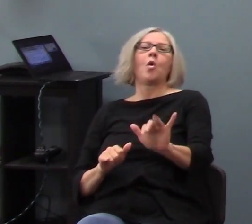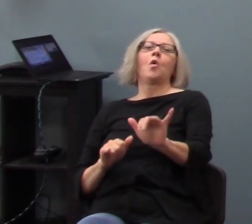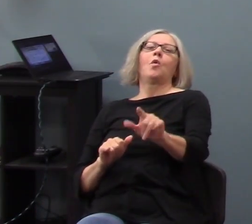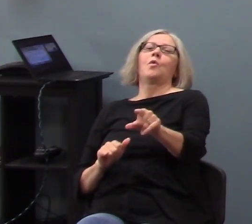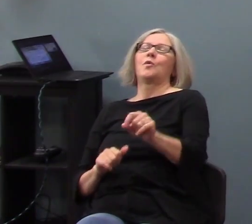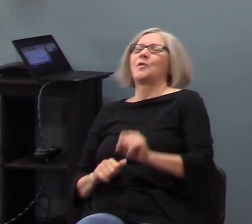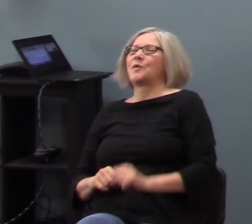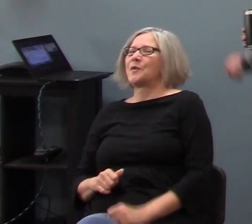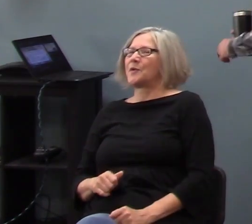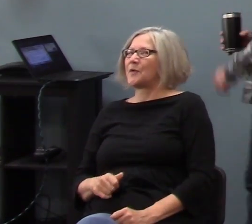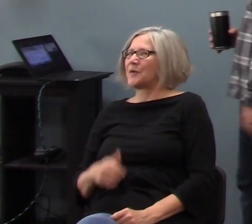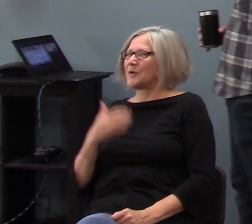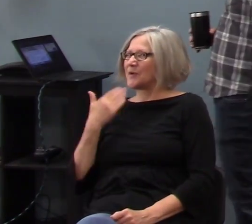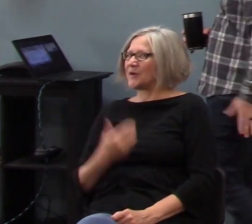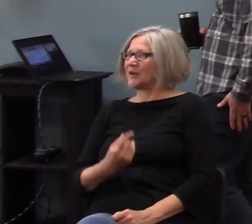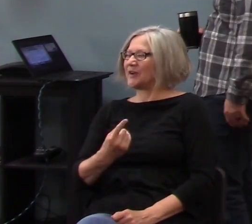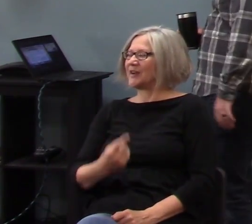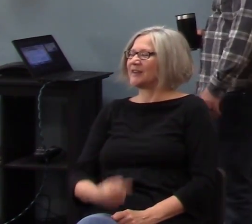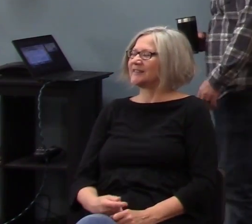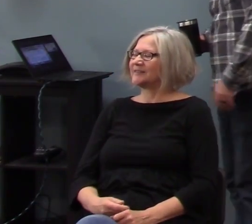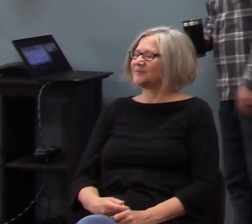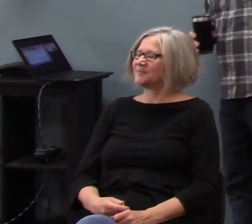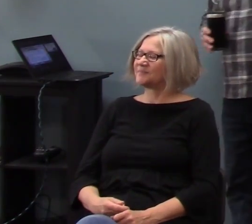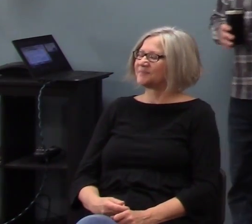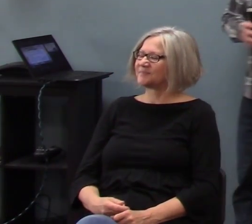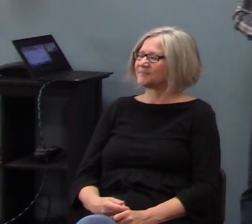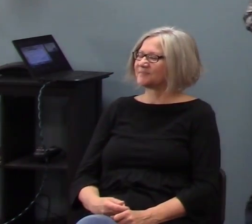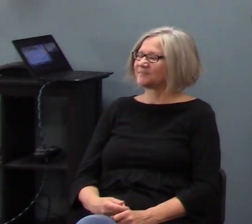Oh! That's good.